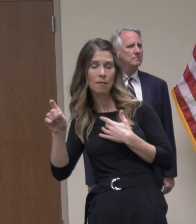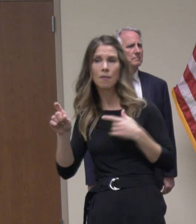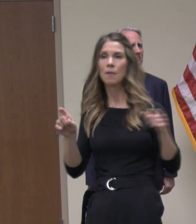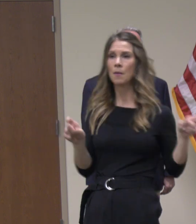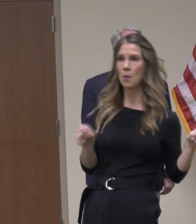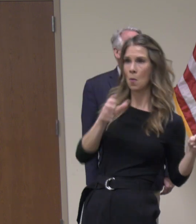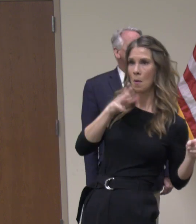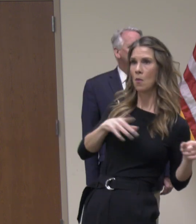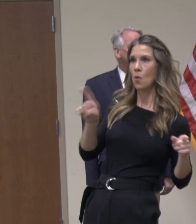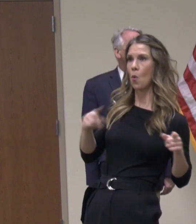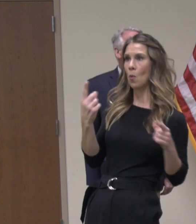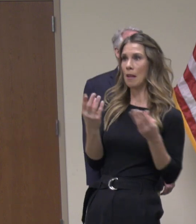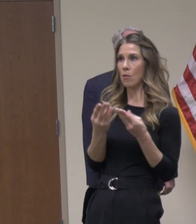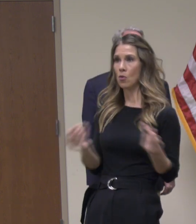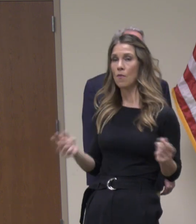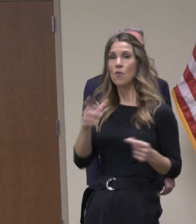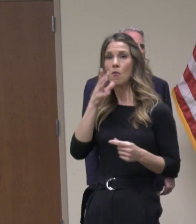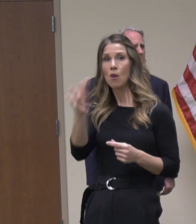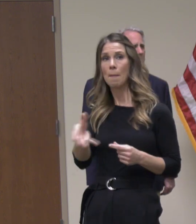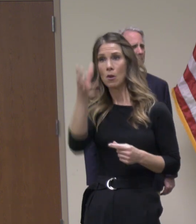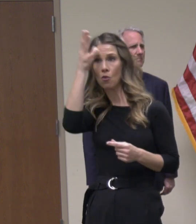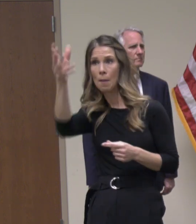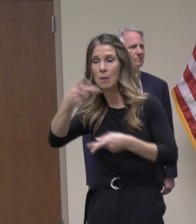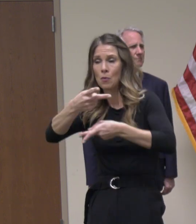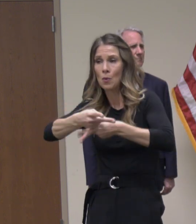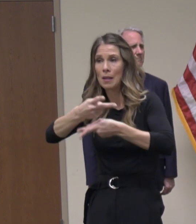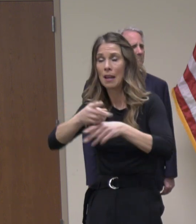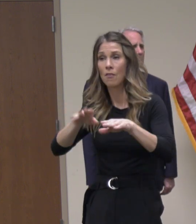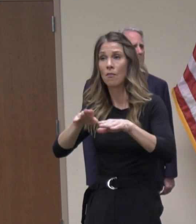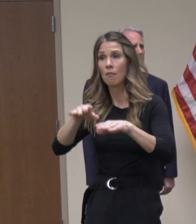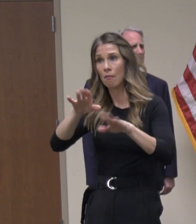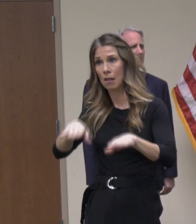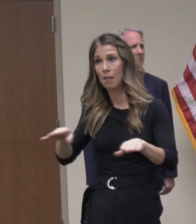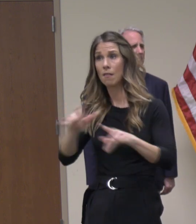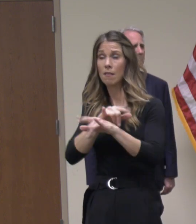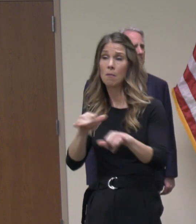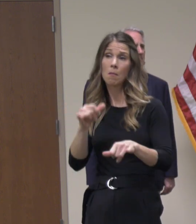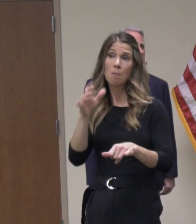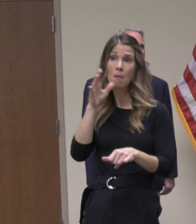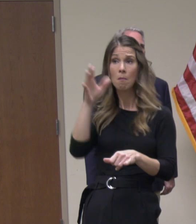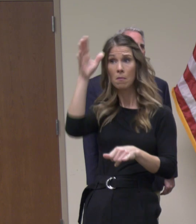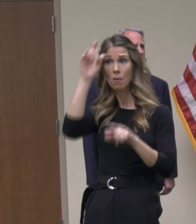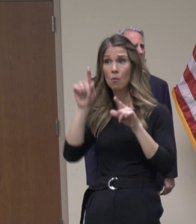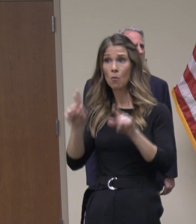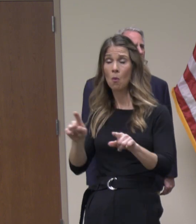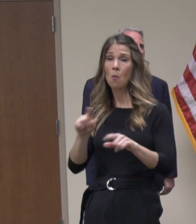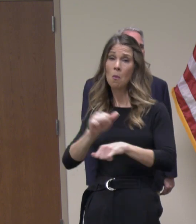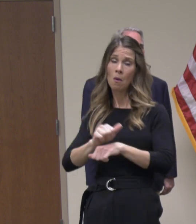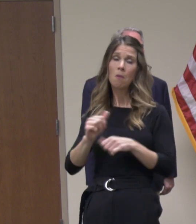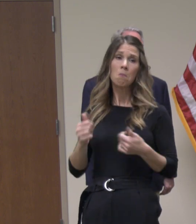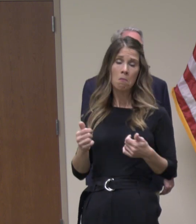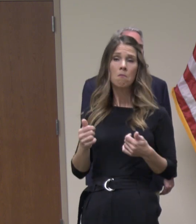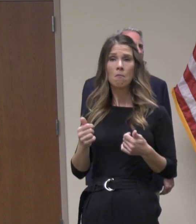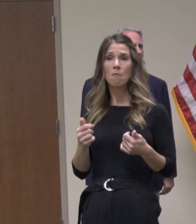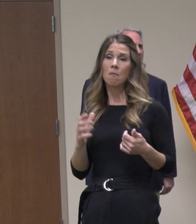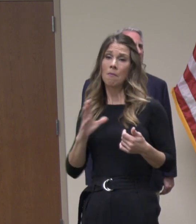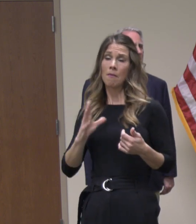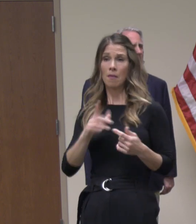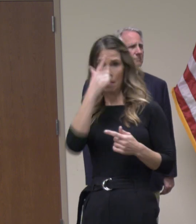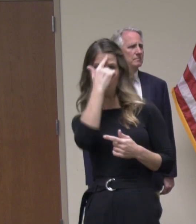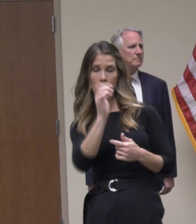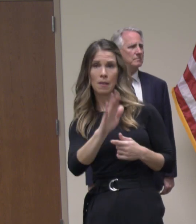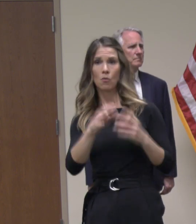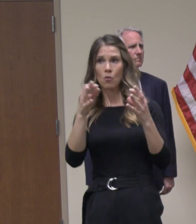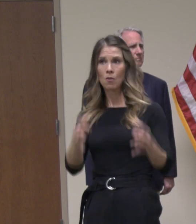solution is for grandparents to take care of their children and that's the only way, then that is something that parents will have to decide to do. But it's equally important to make sure that